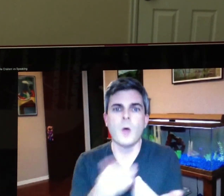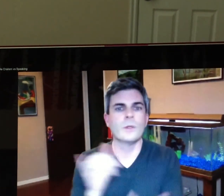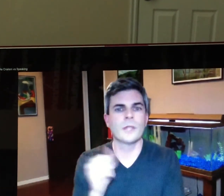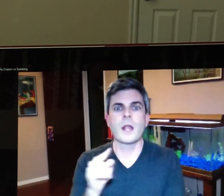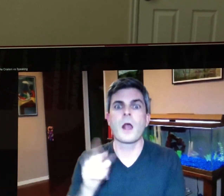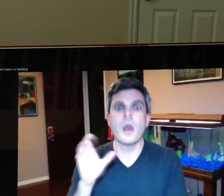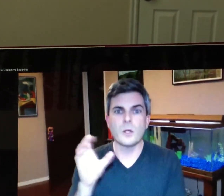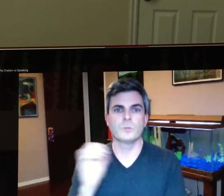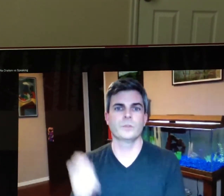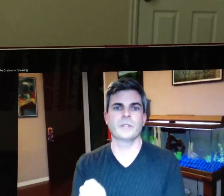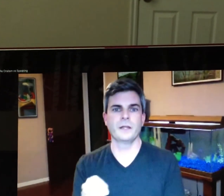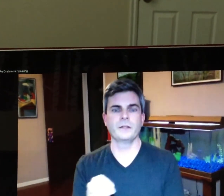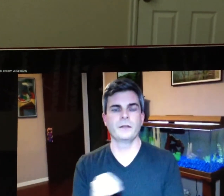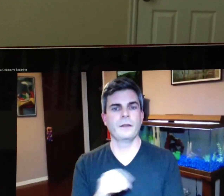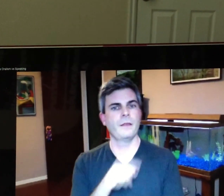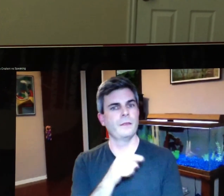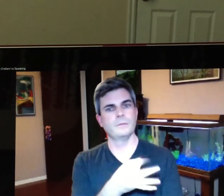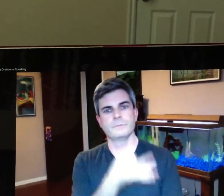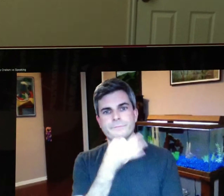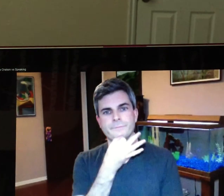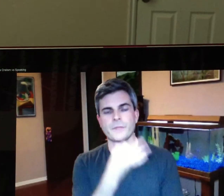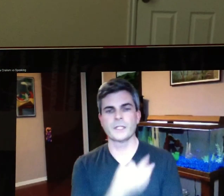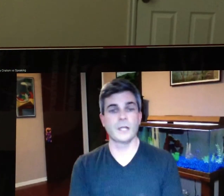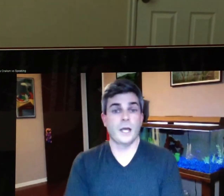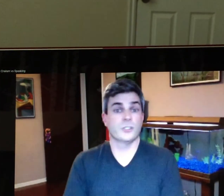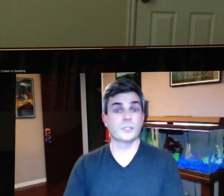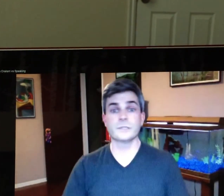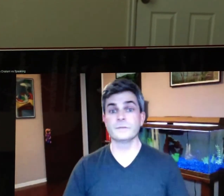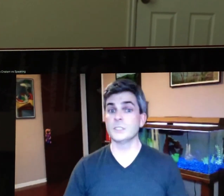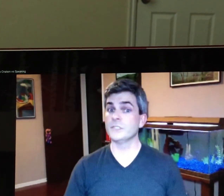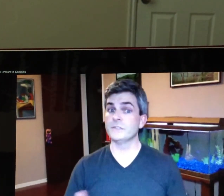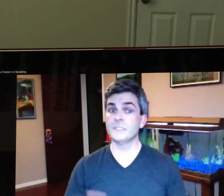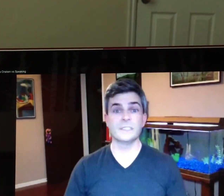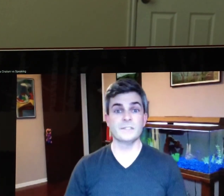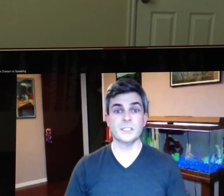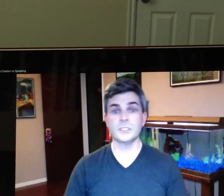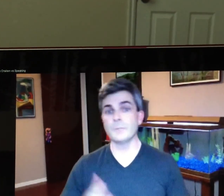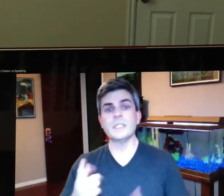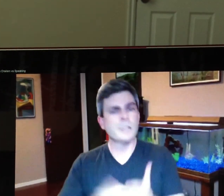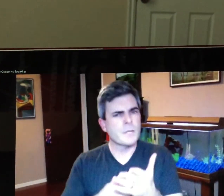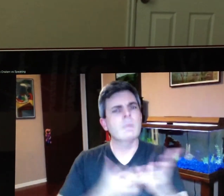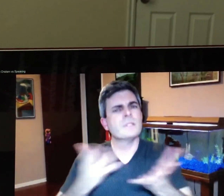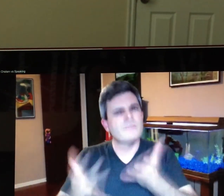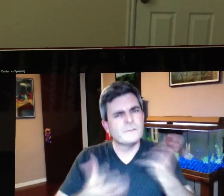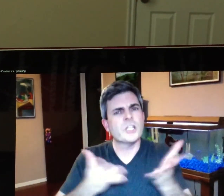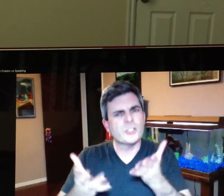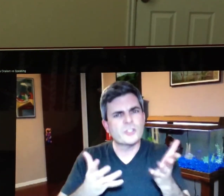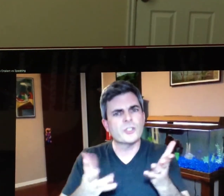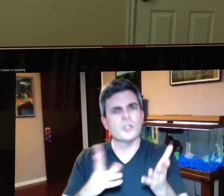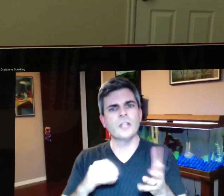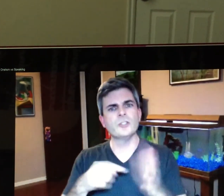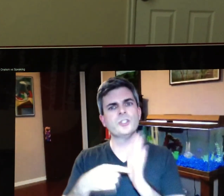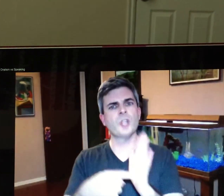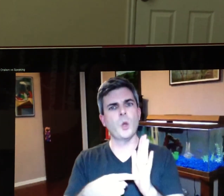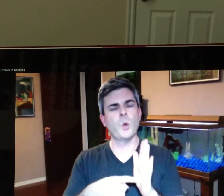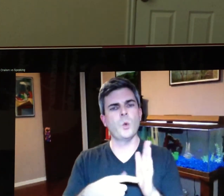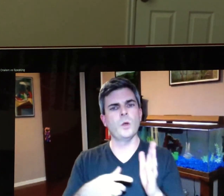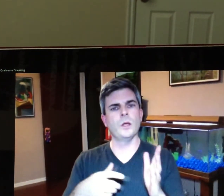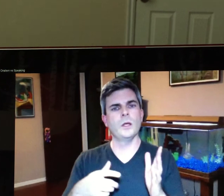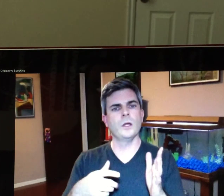But I'm sorry, I could only read 40%, but someone who is raised oral is almost